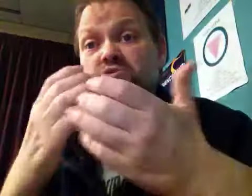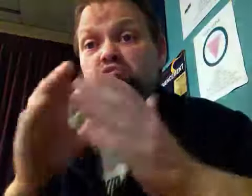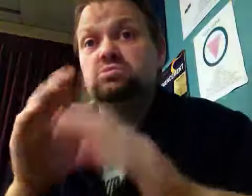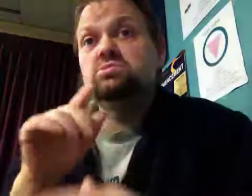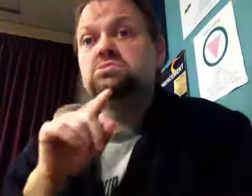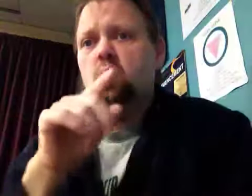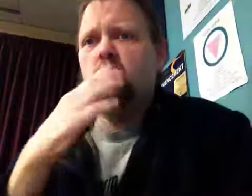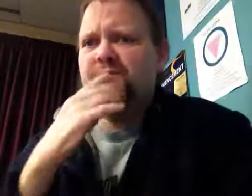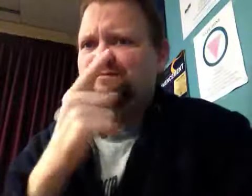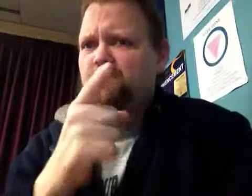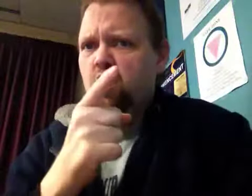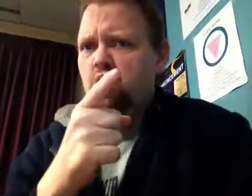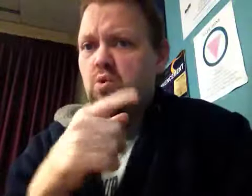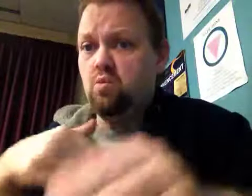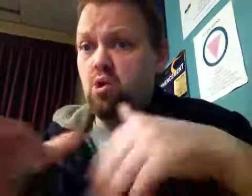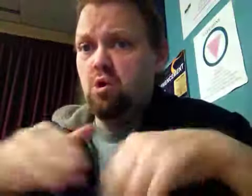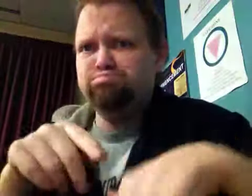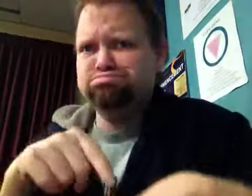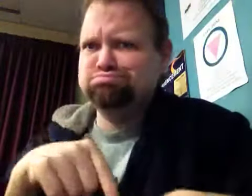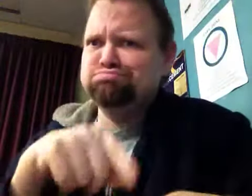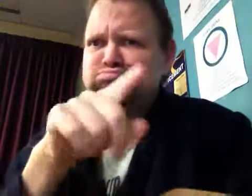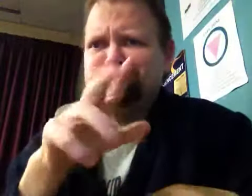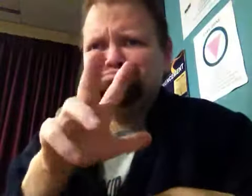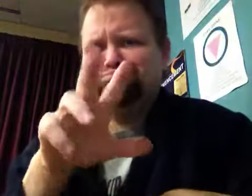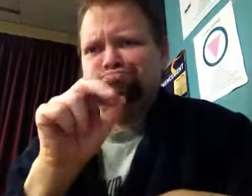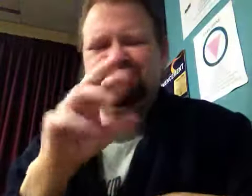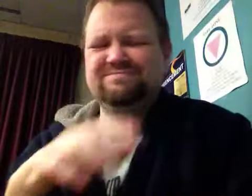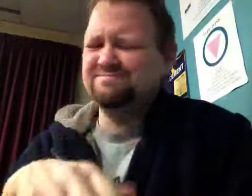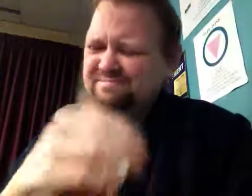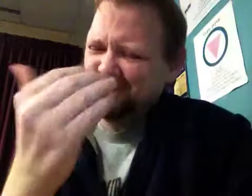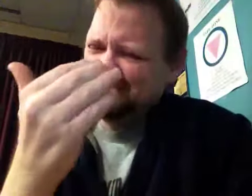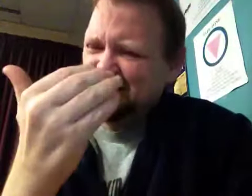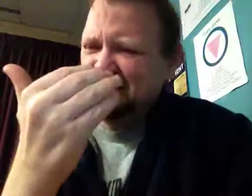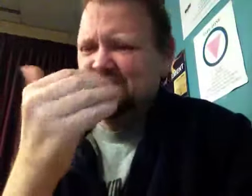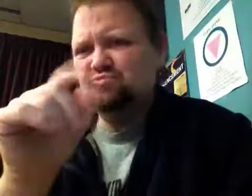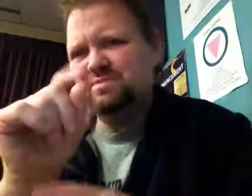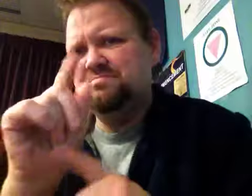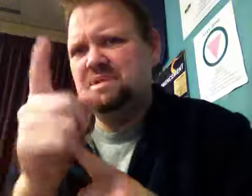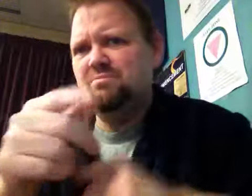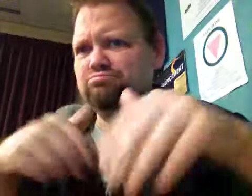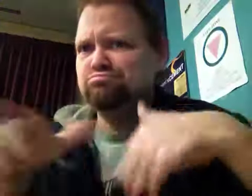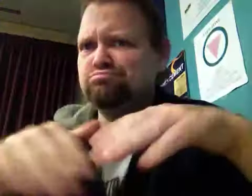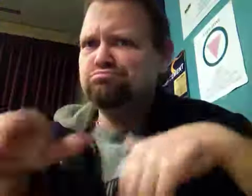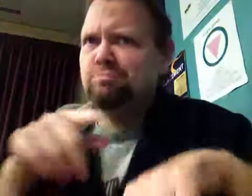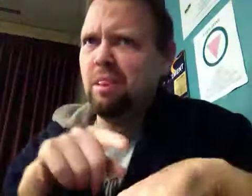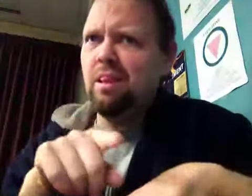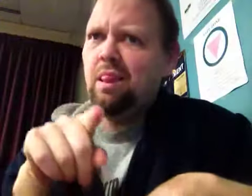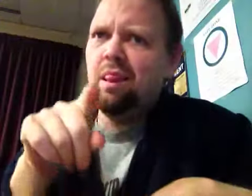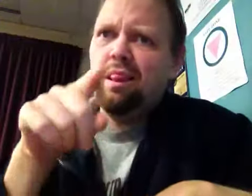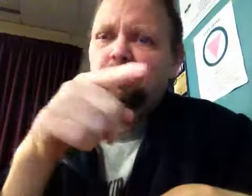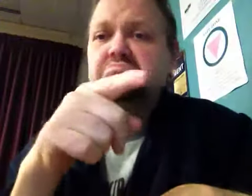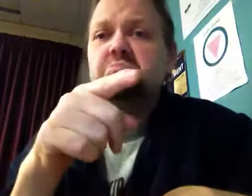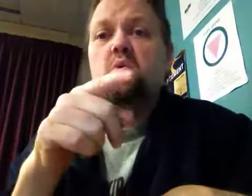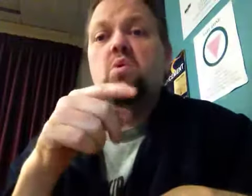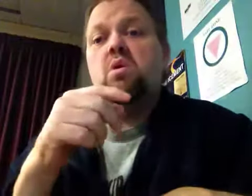about diversity, asking, where are the sisters on SNL? And now that there are some on there, you complain about her material. In the